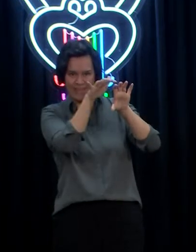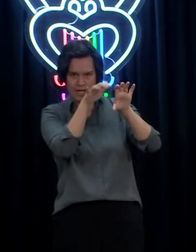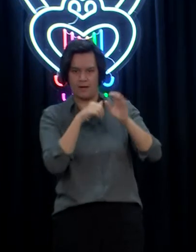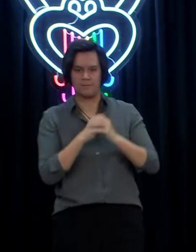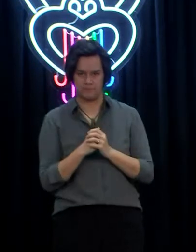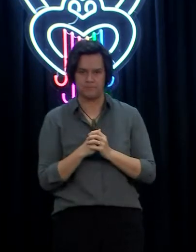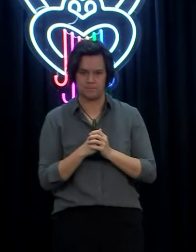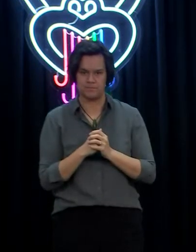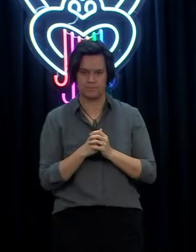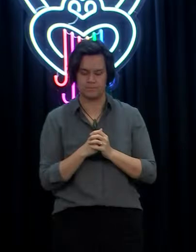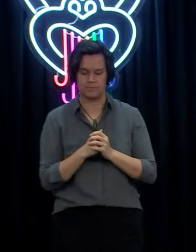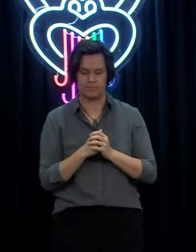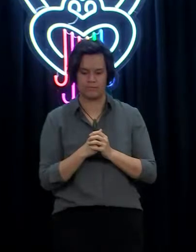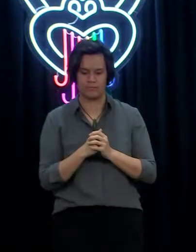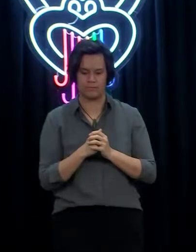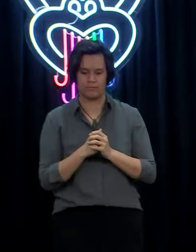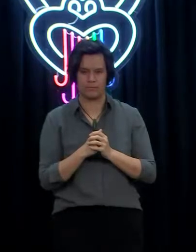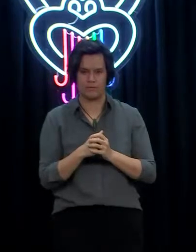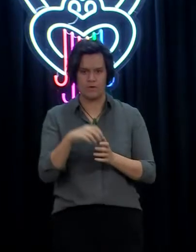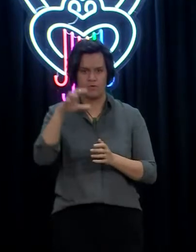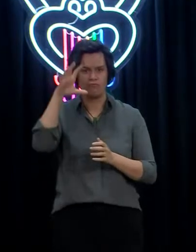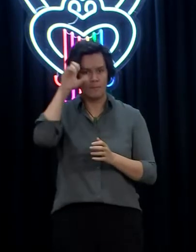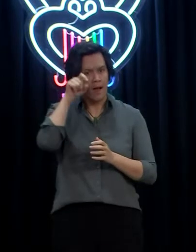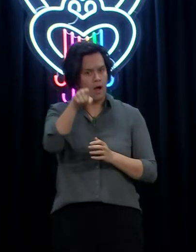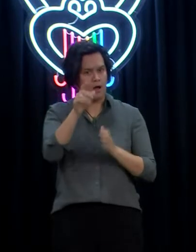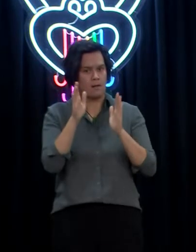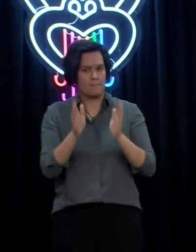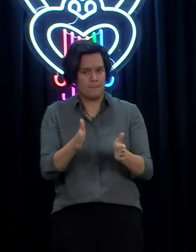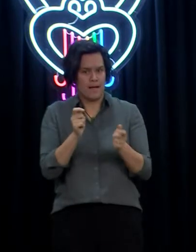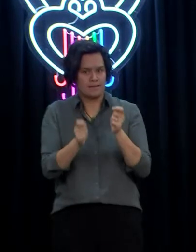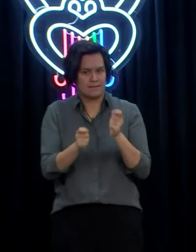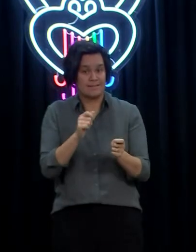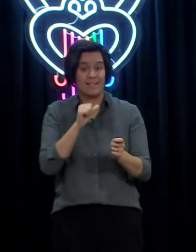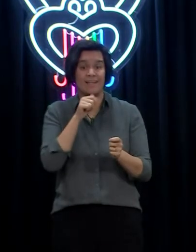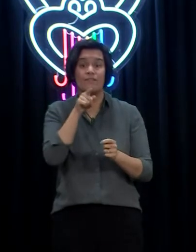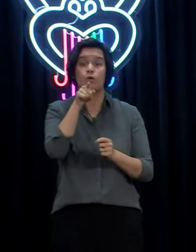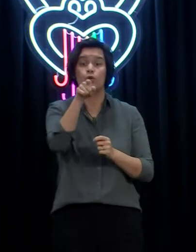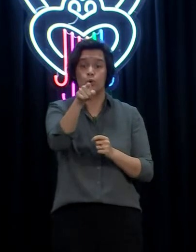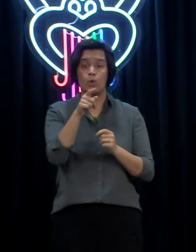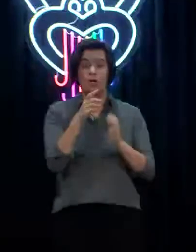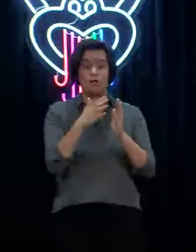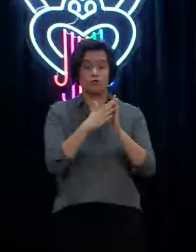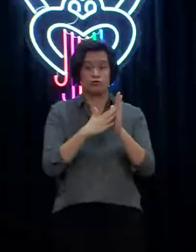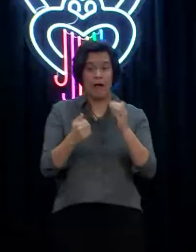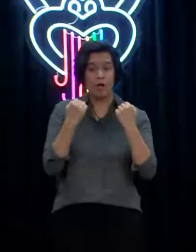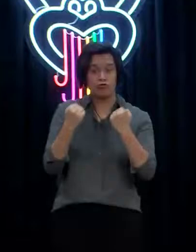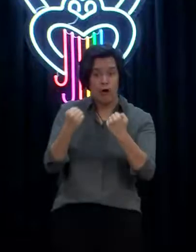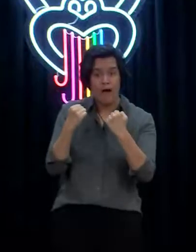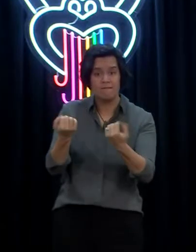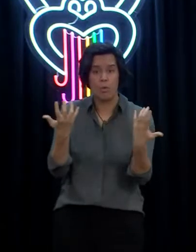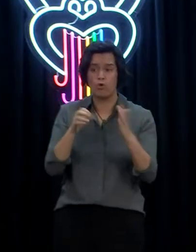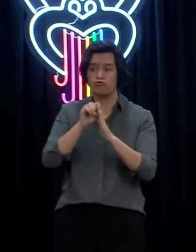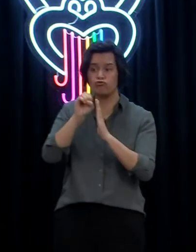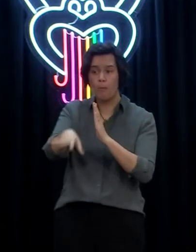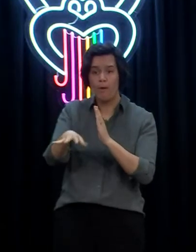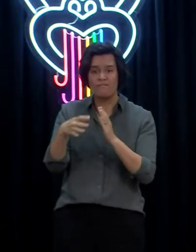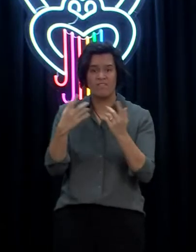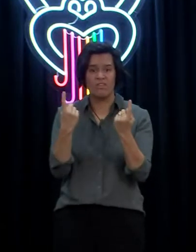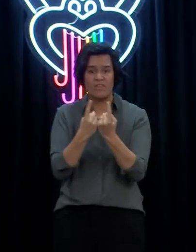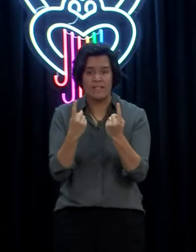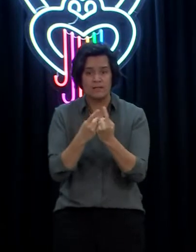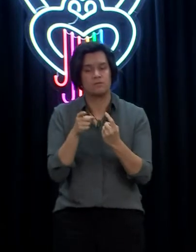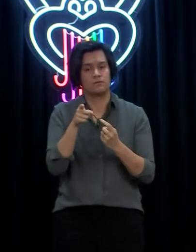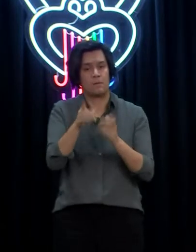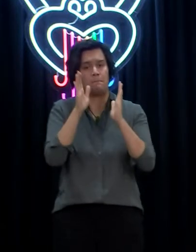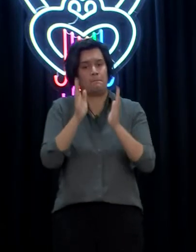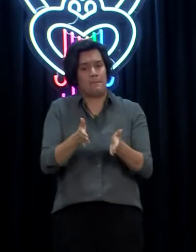We would like to remind all permitted workers, including freight drivers intending to travel through the alert level boundary checkpoints